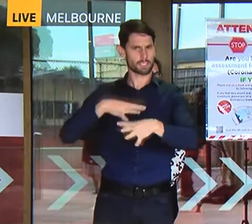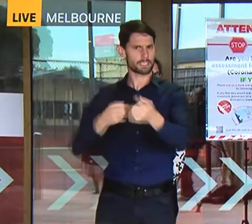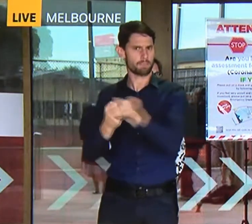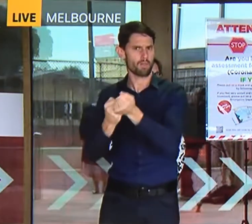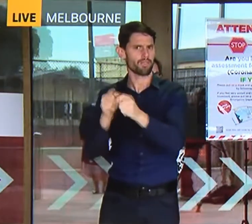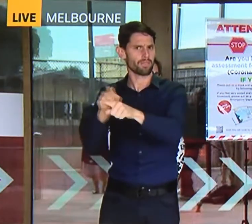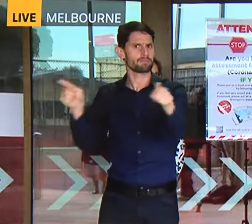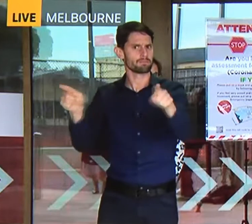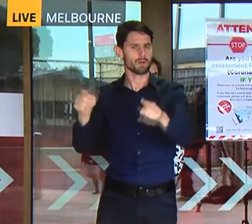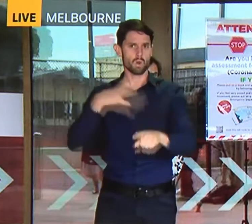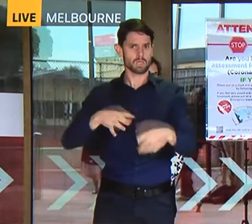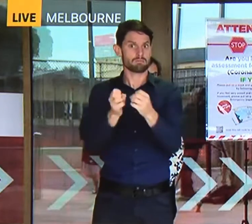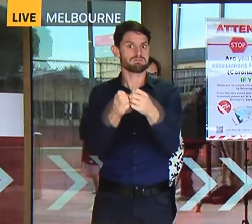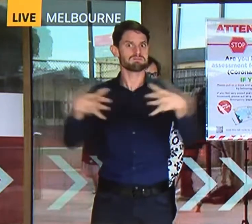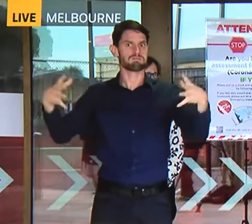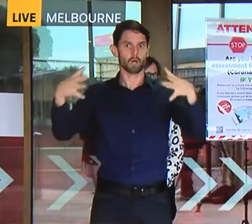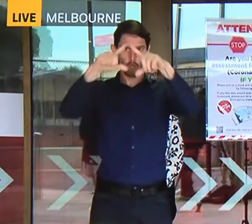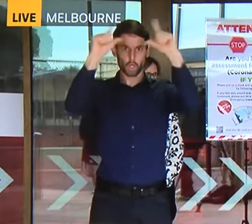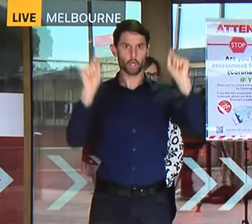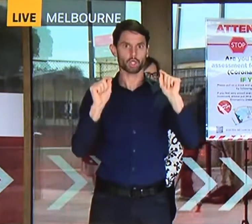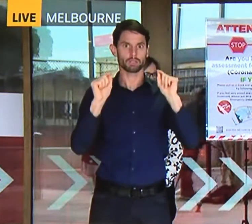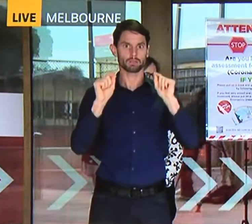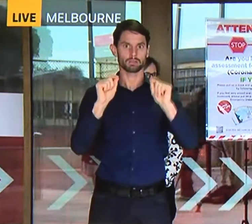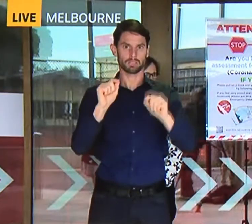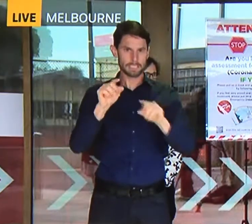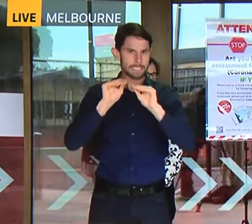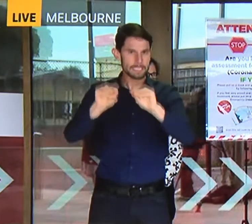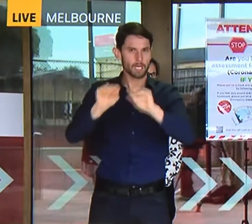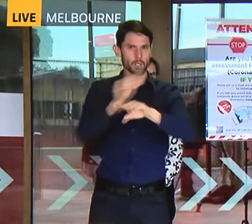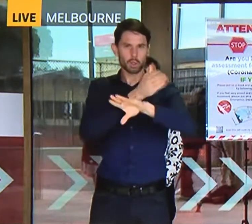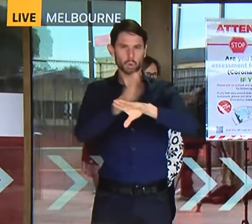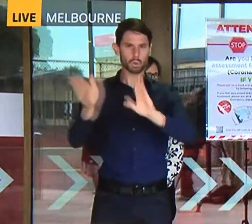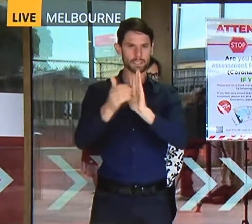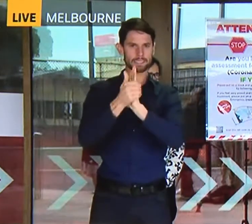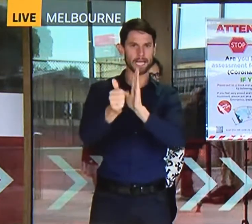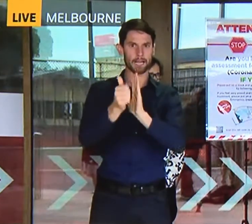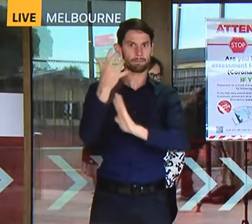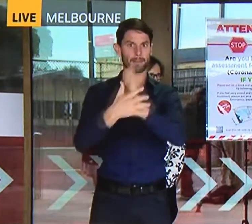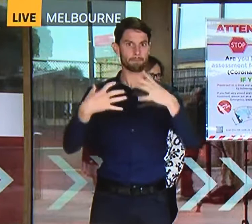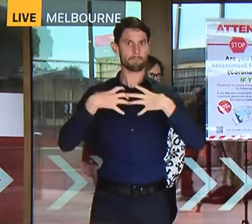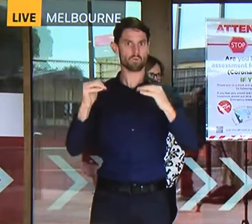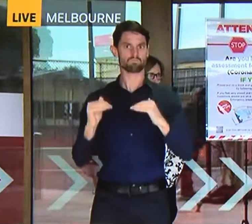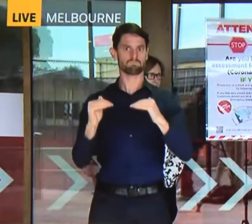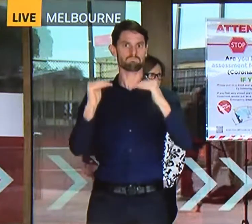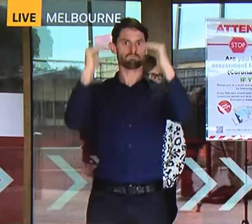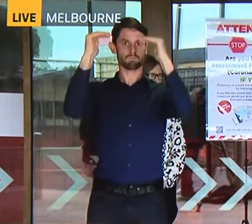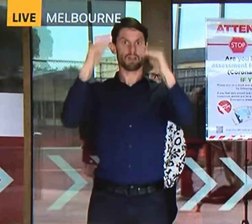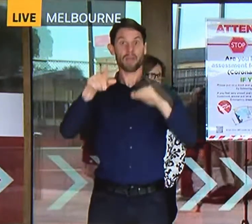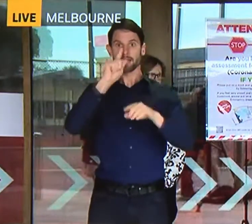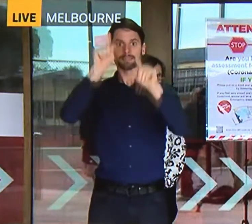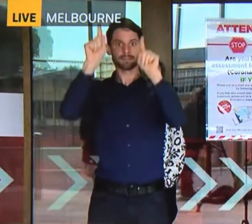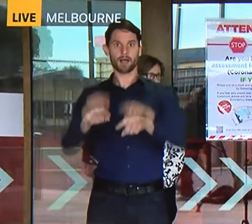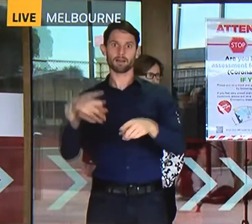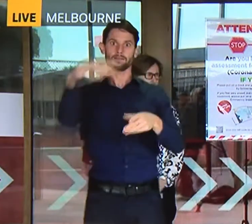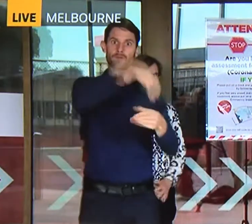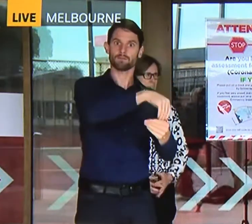20,000 existing nurses lifted in their capacity so as they can begin training. They